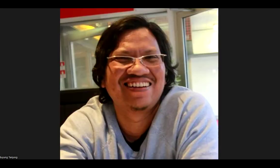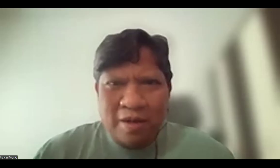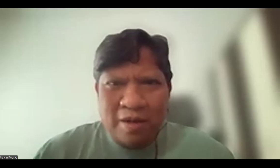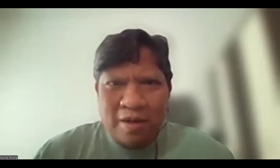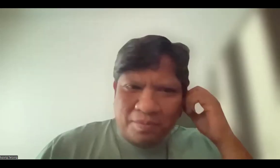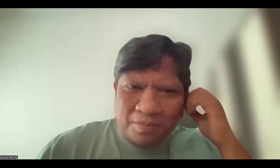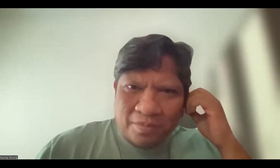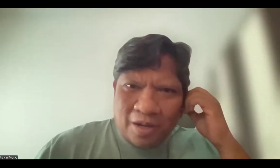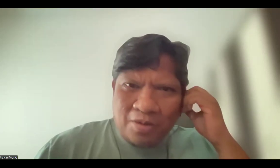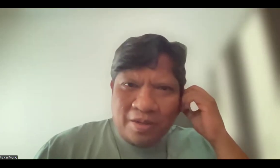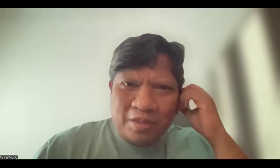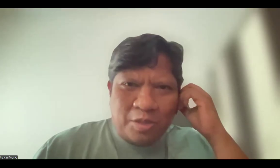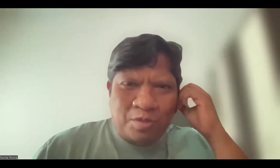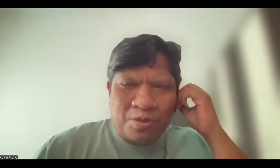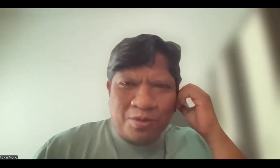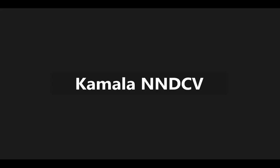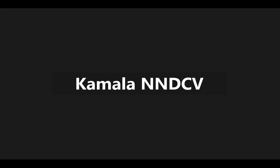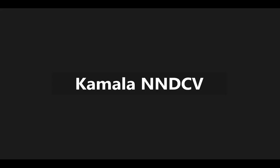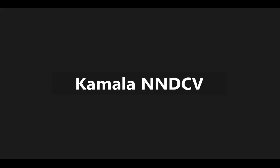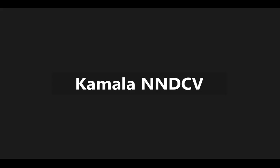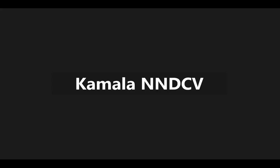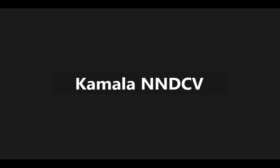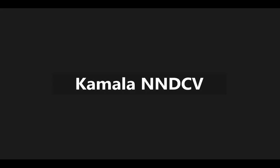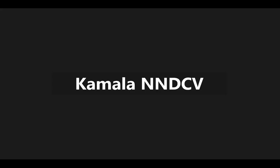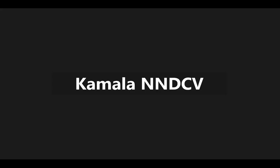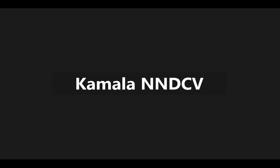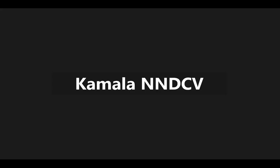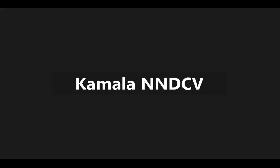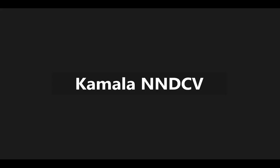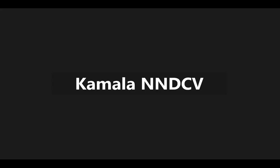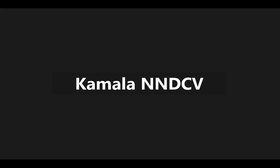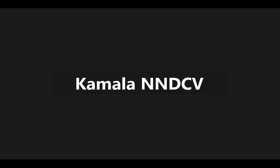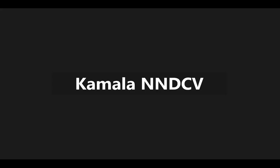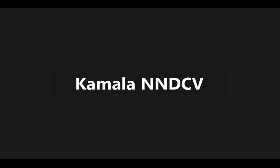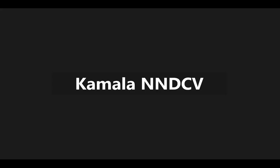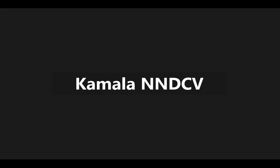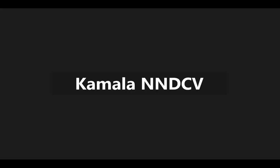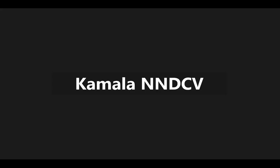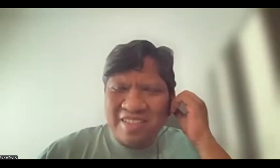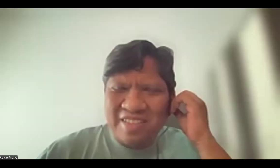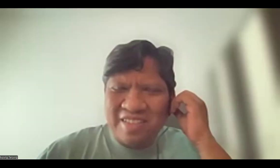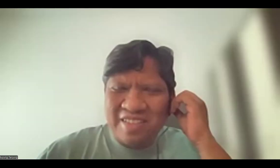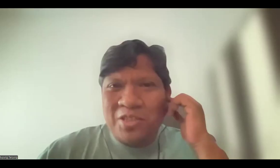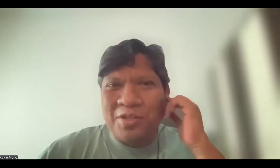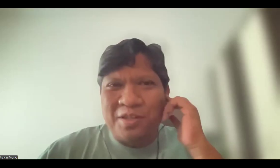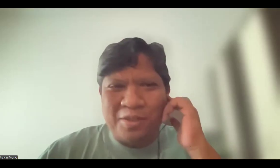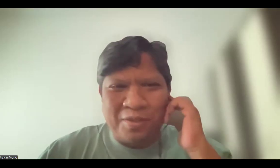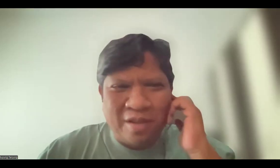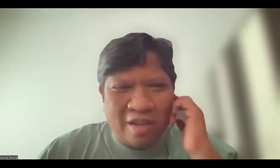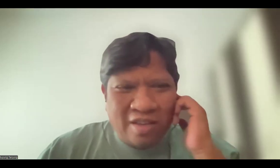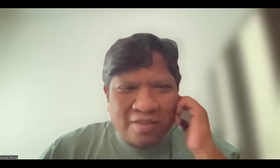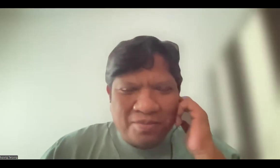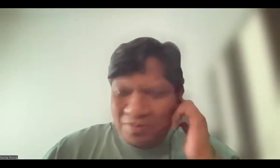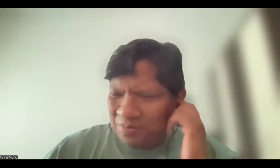Halo, Kamala. Hello, Yeah, yeah, I'm this is Will. Kamala. I'm from Nepal. Yeah. Yeah, nice to hear